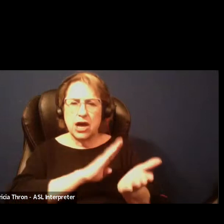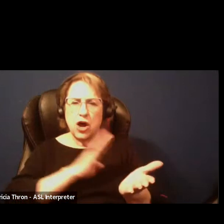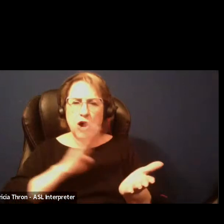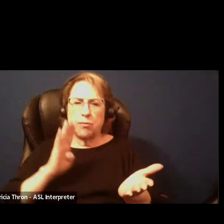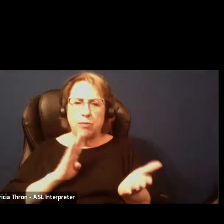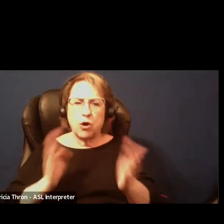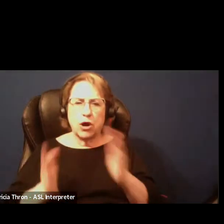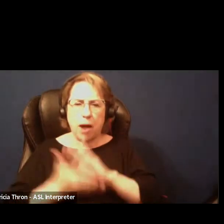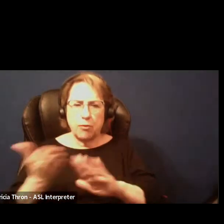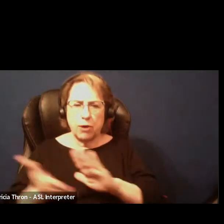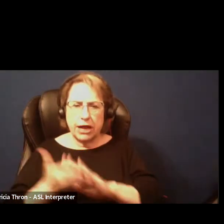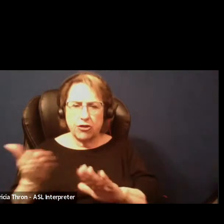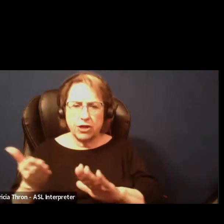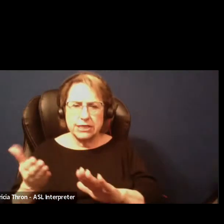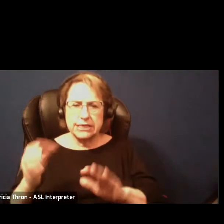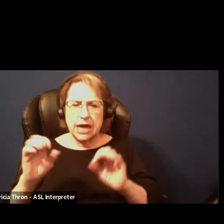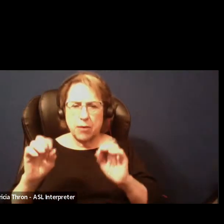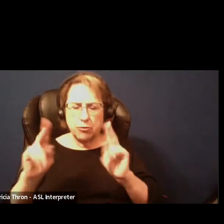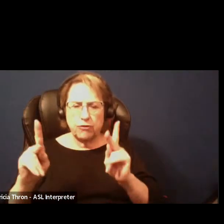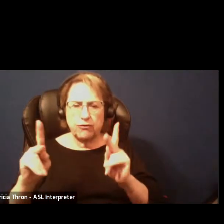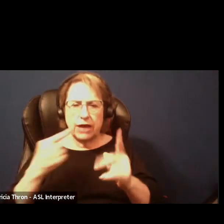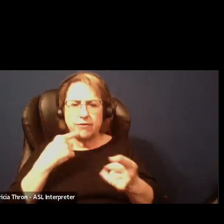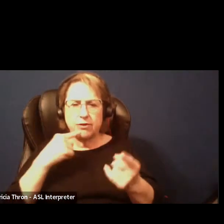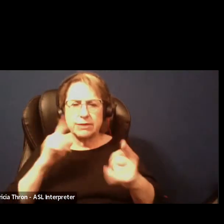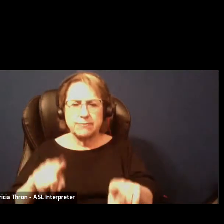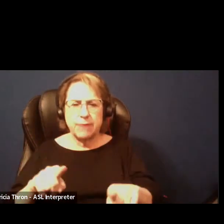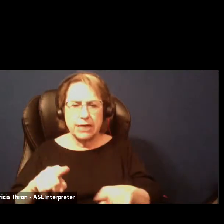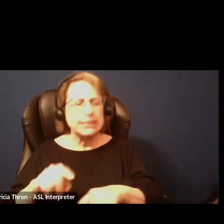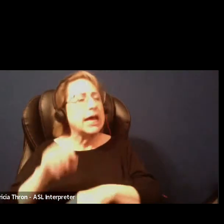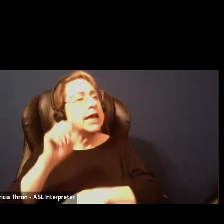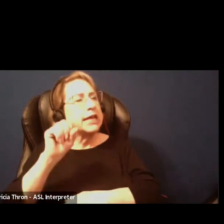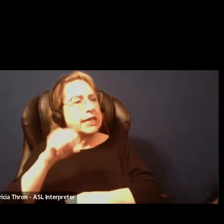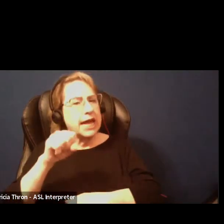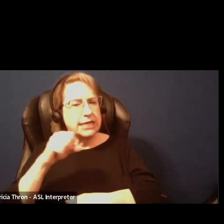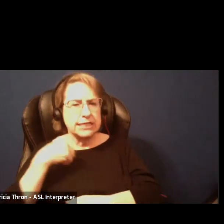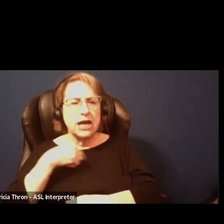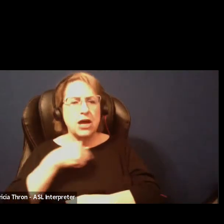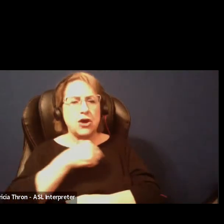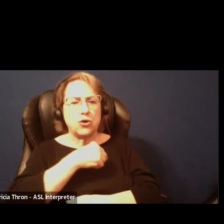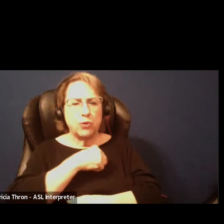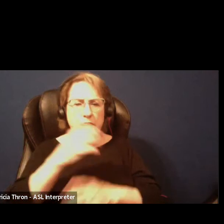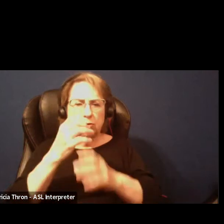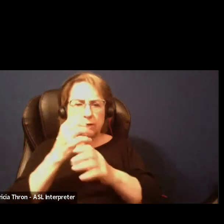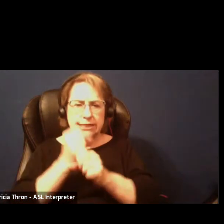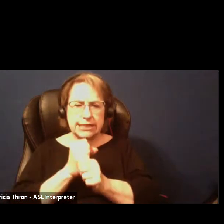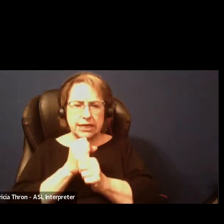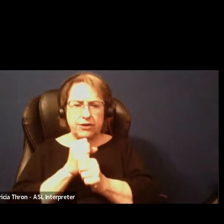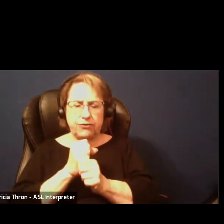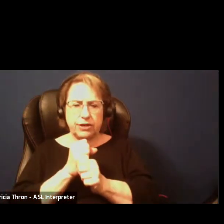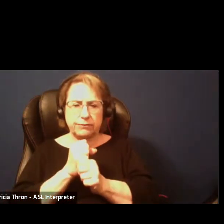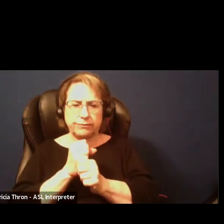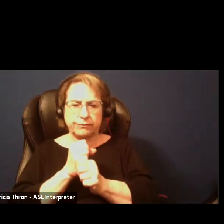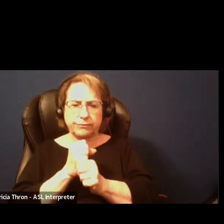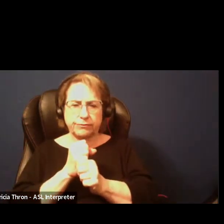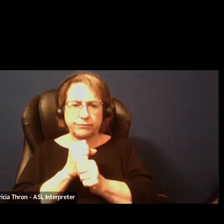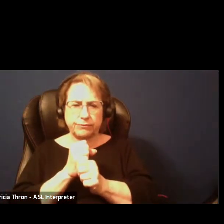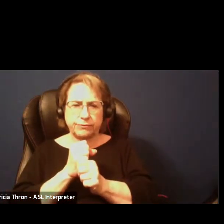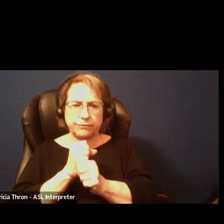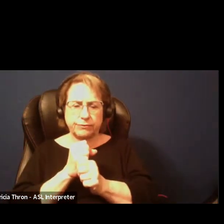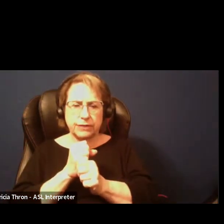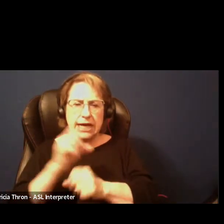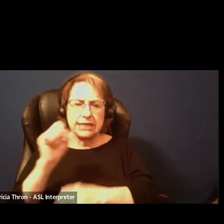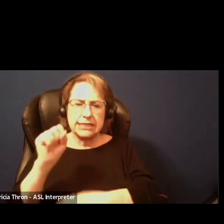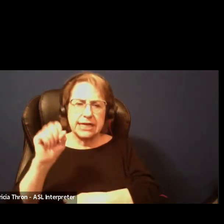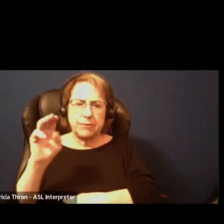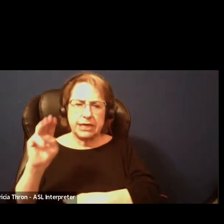the response. Yes, so we received this San Mateo County Civil Grand